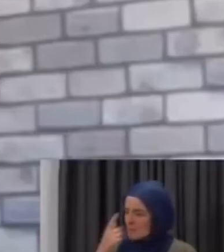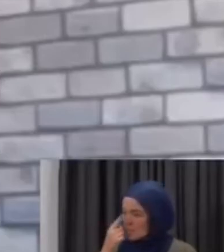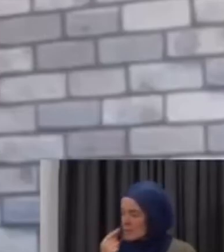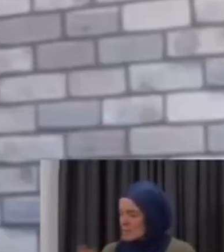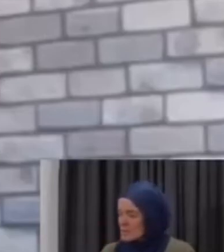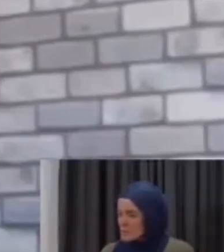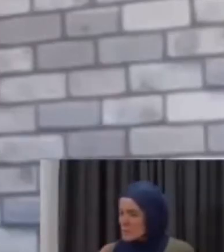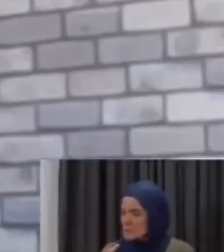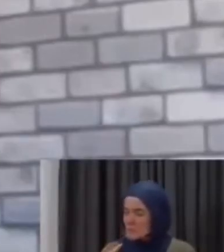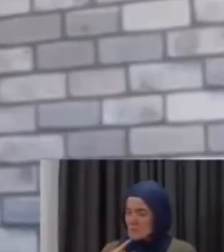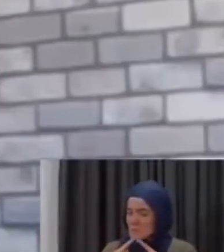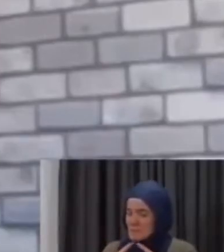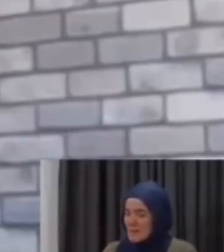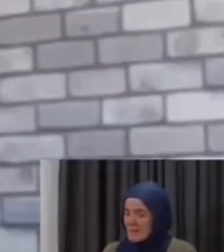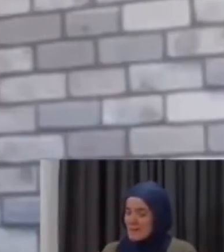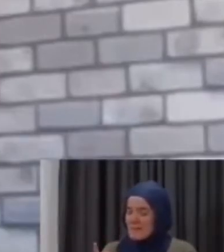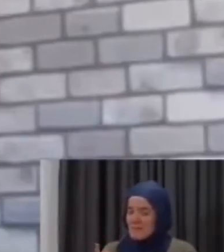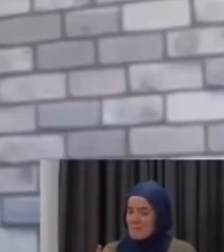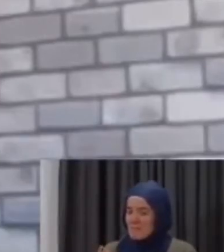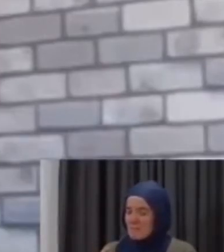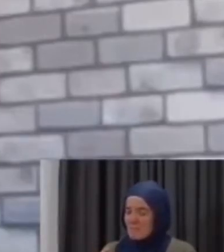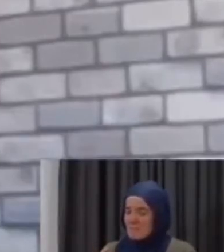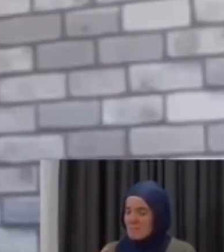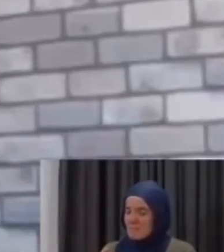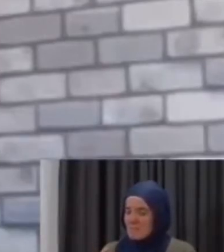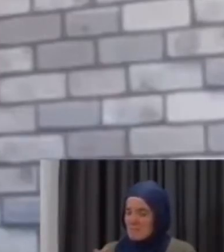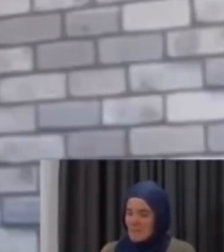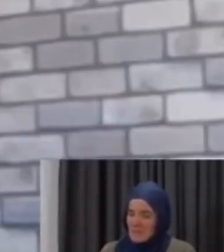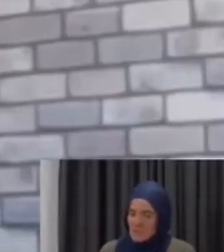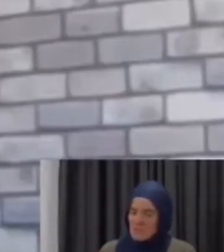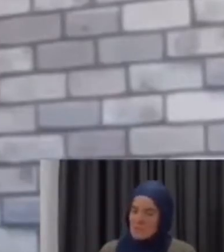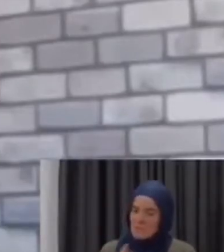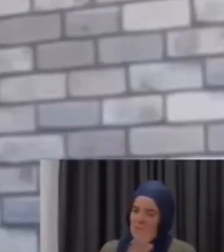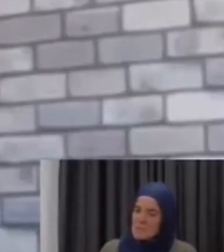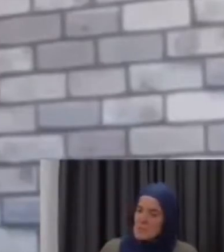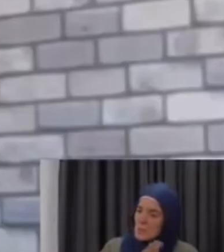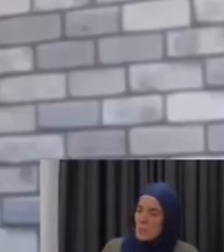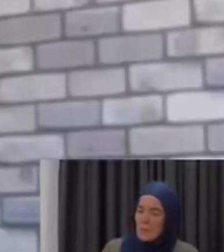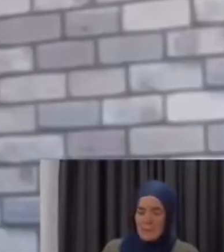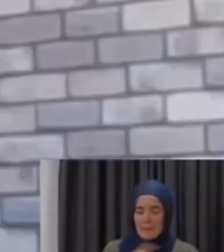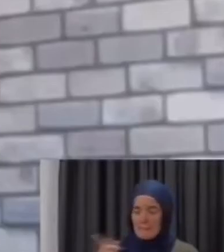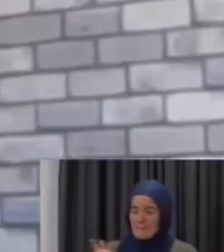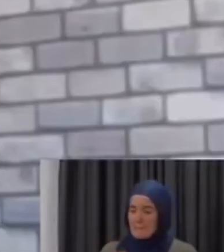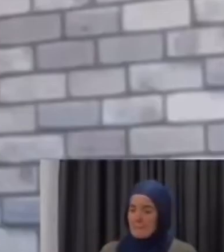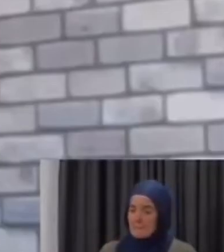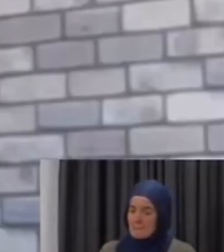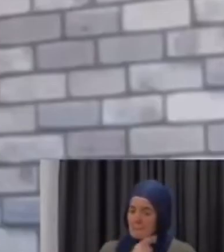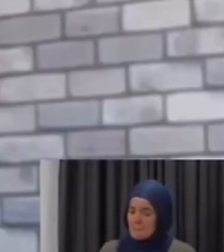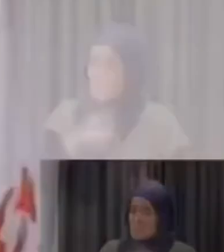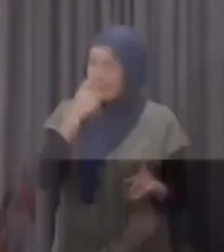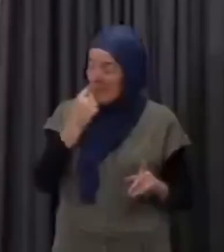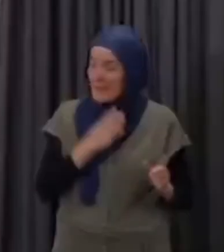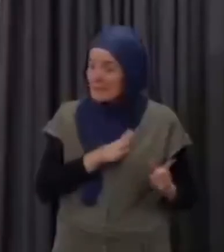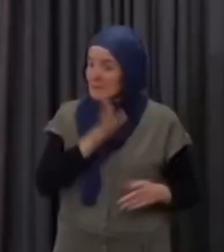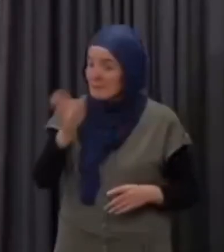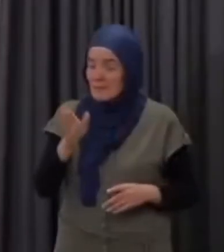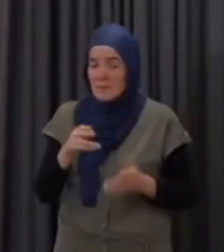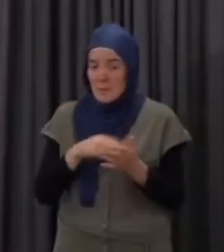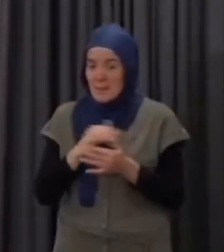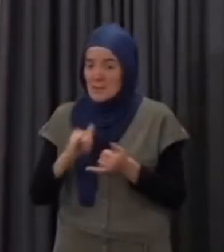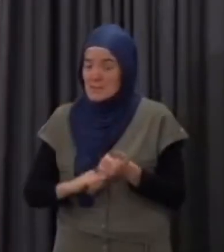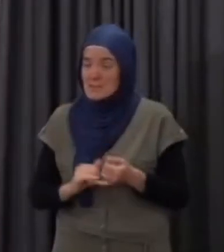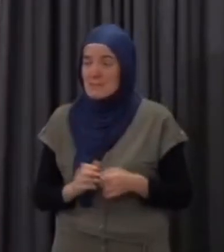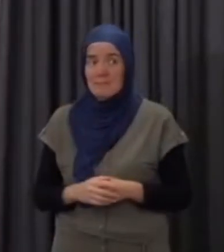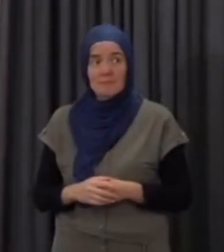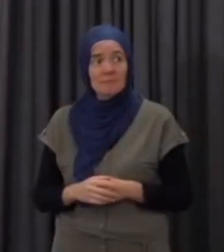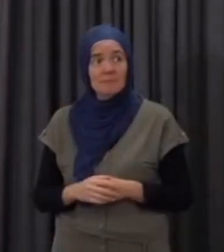open for business across all sectors and give, and again, some more reassurance that people are there to help. Yeah, as I said, Andrew, I've been